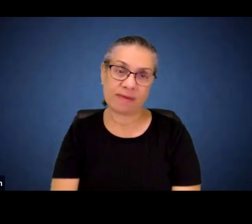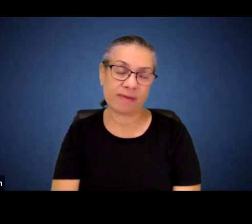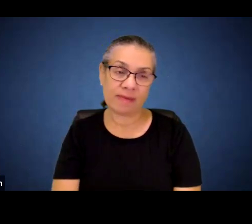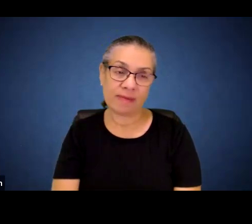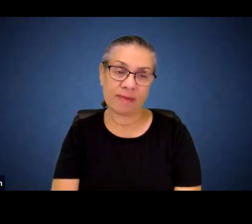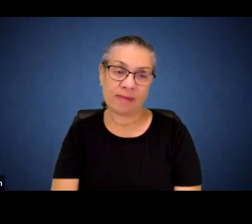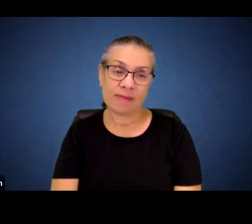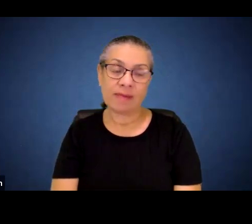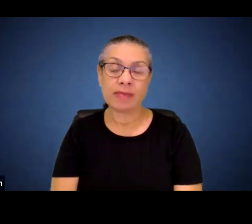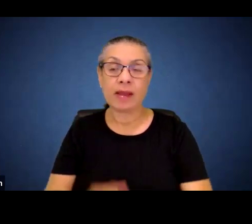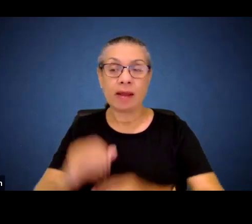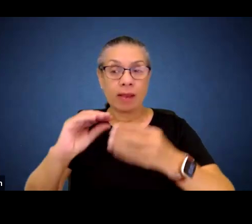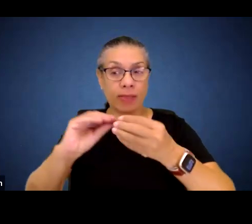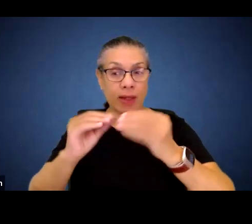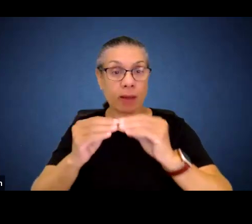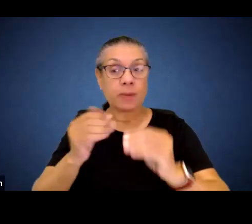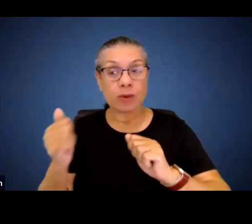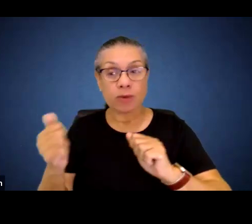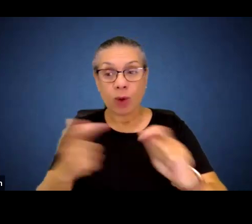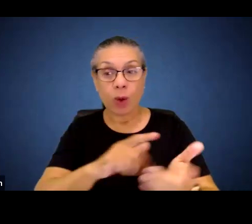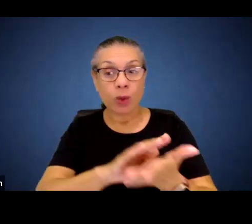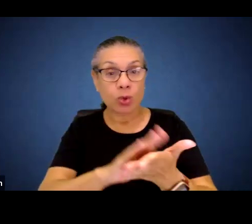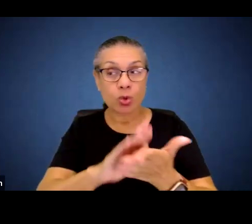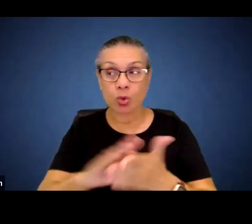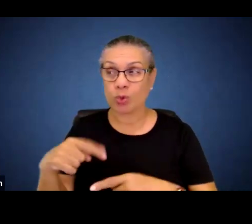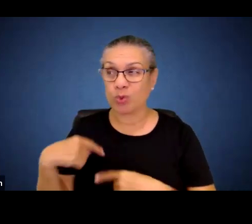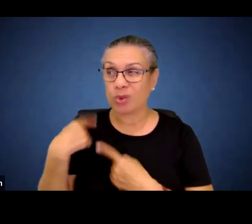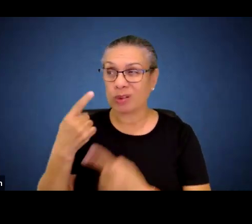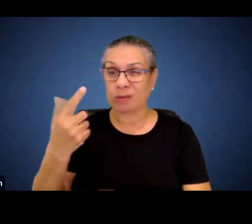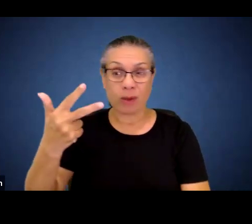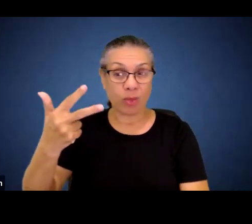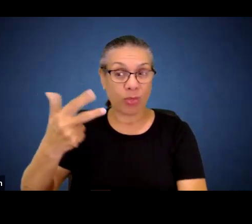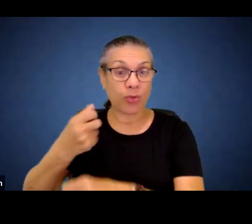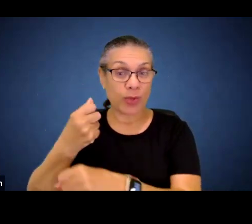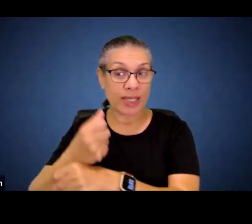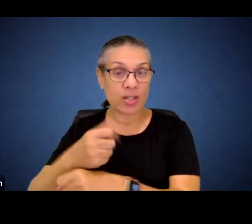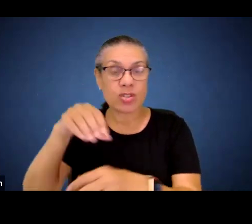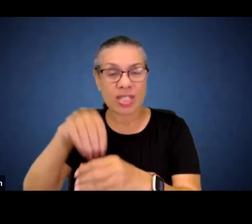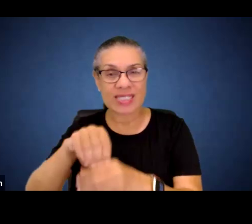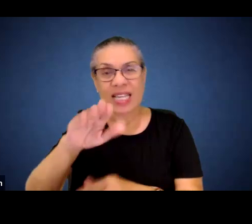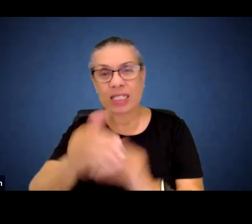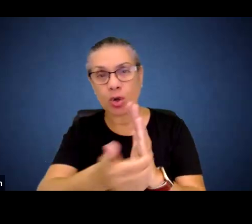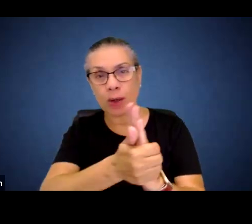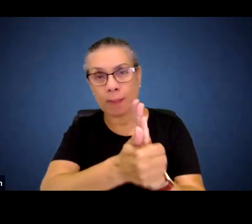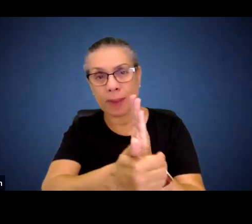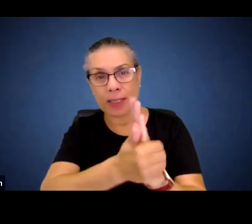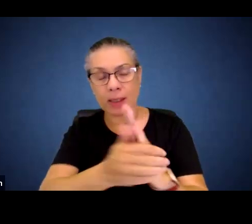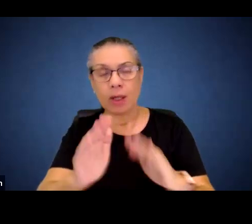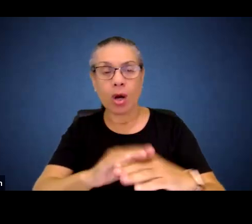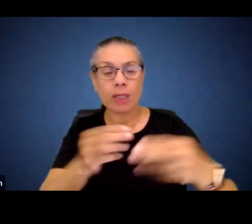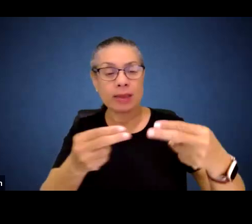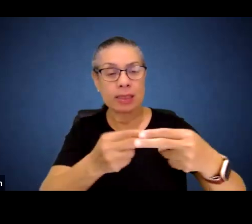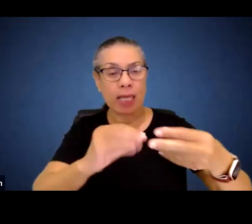Please note the ratings for every transformation school over the past 3 years are included in your appendix on slides